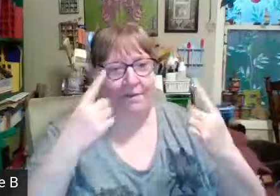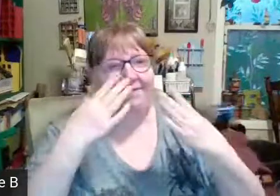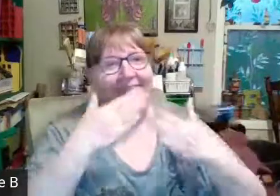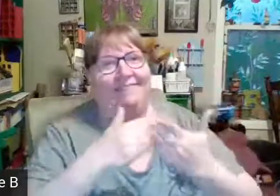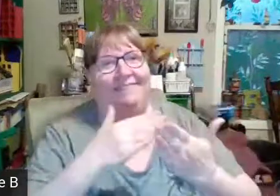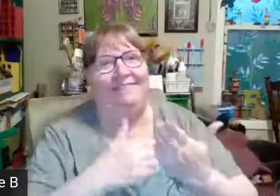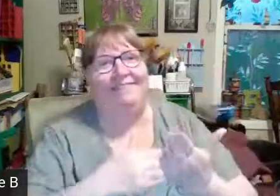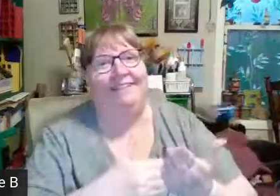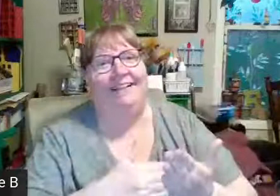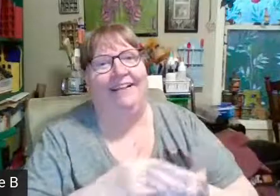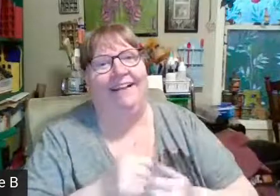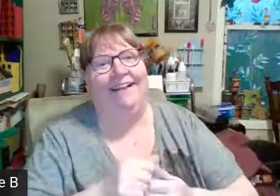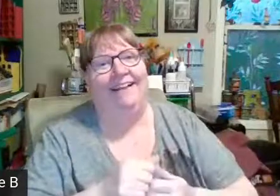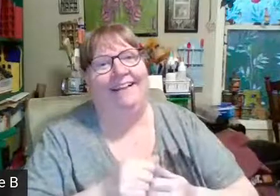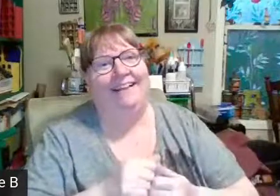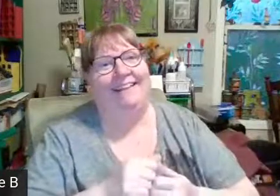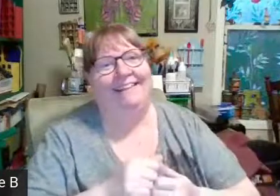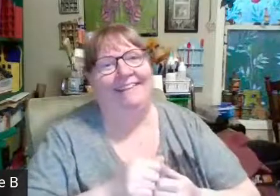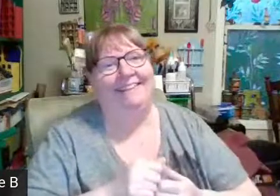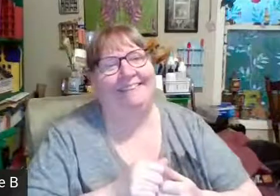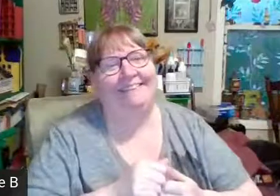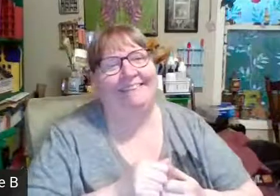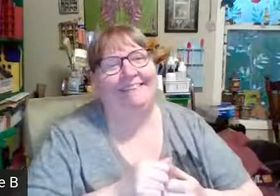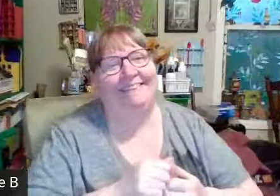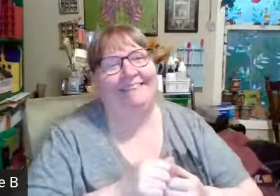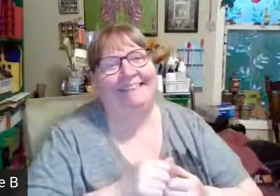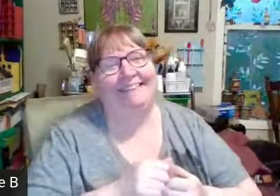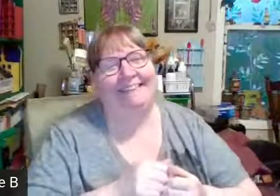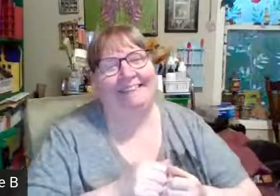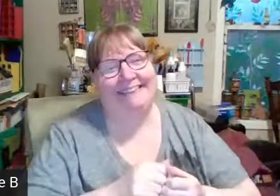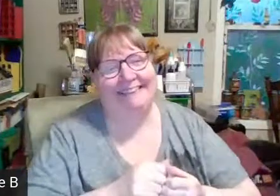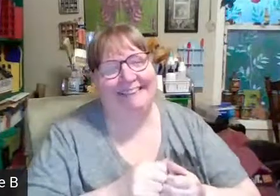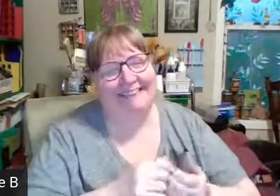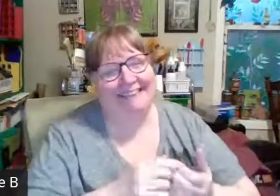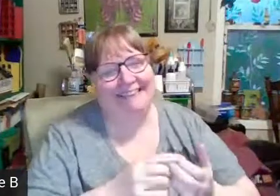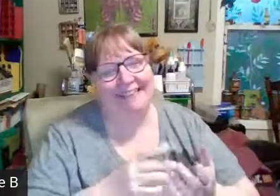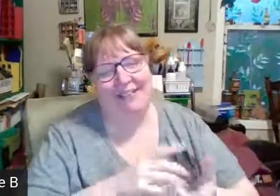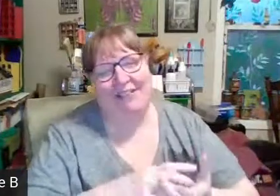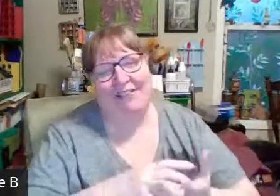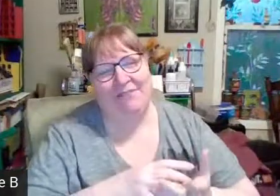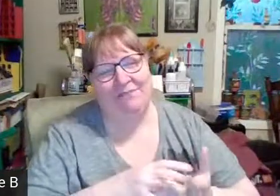smile list. I'm going to have to write that down real big. I know, right? Computer. It'll take this a while.